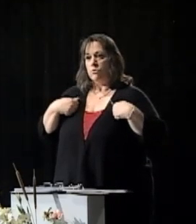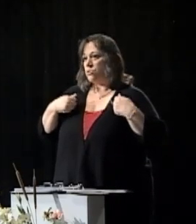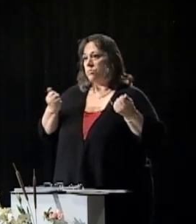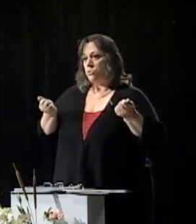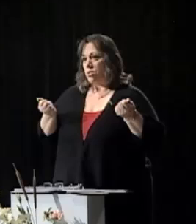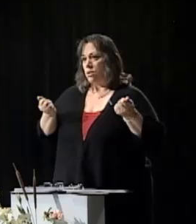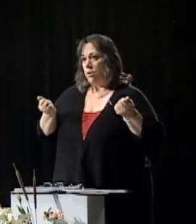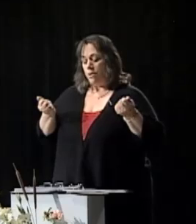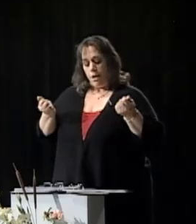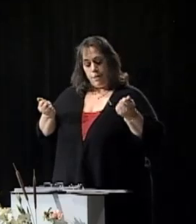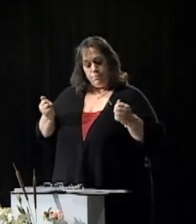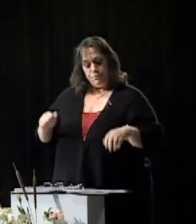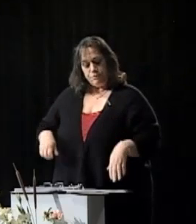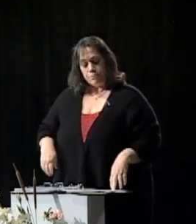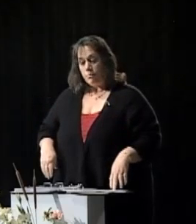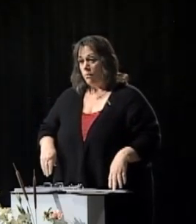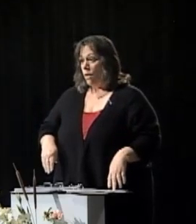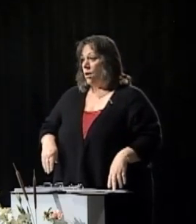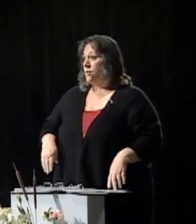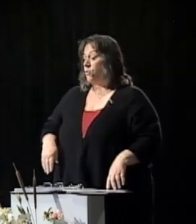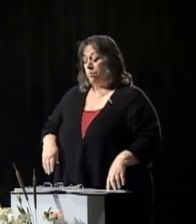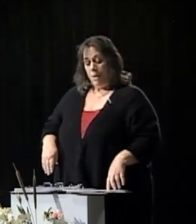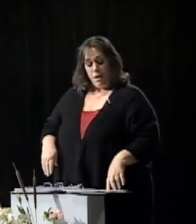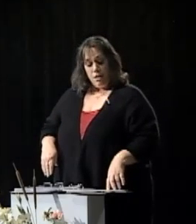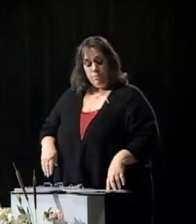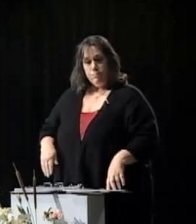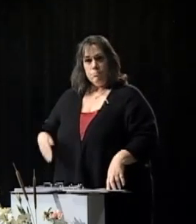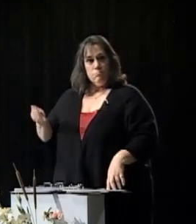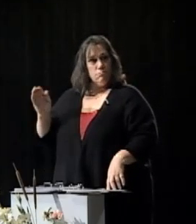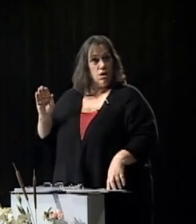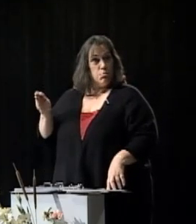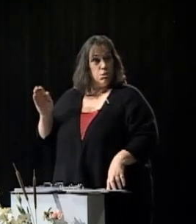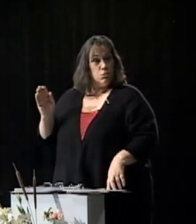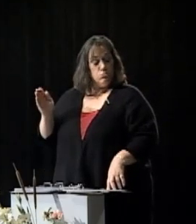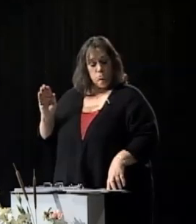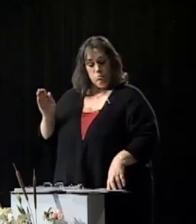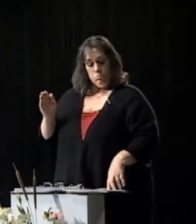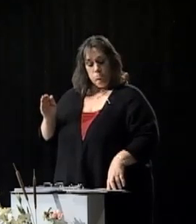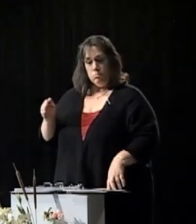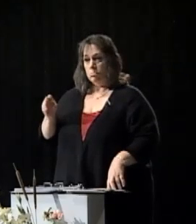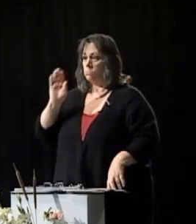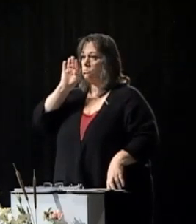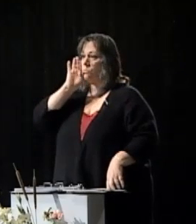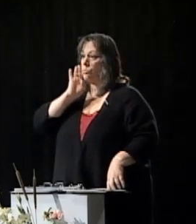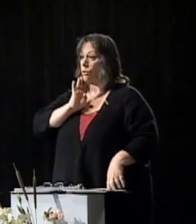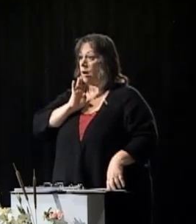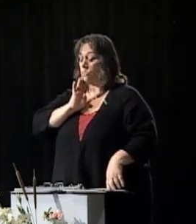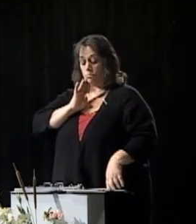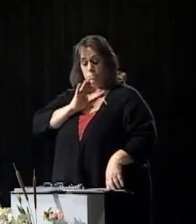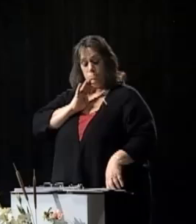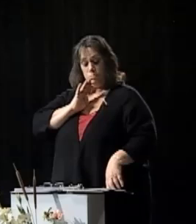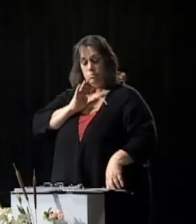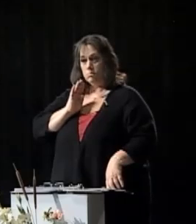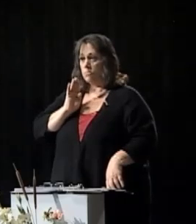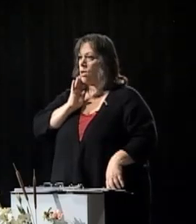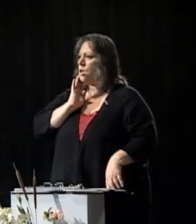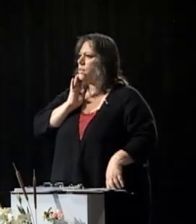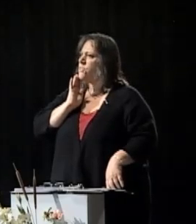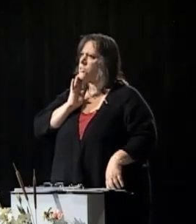with using the letter A. For B, we have blue, brown. This is kind of